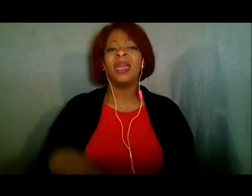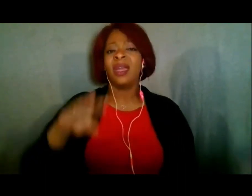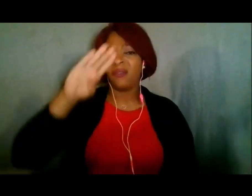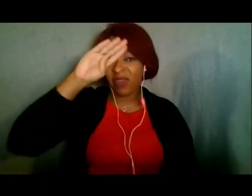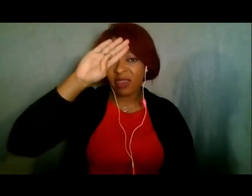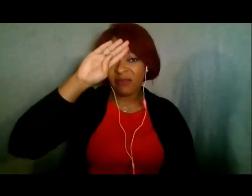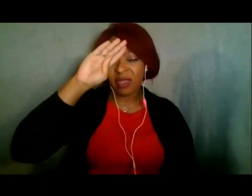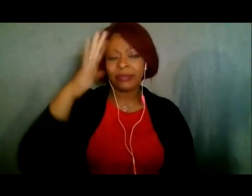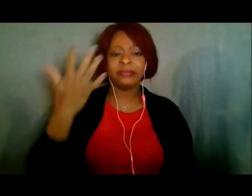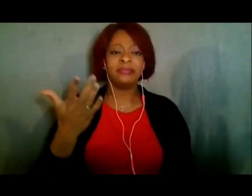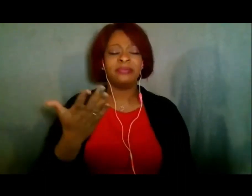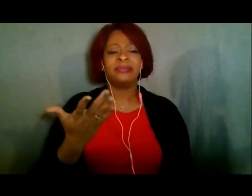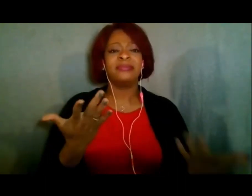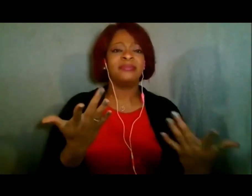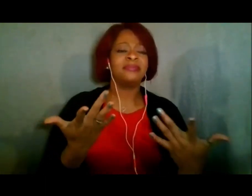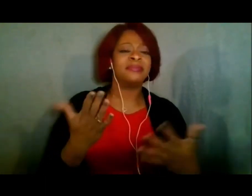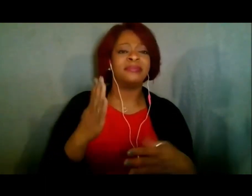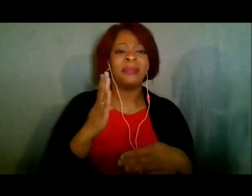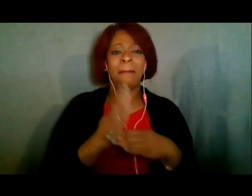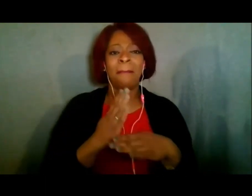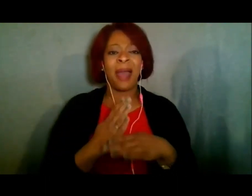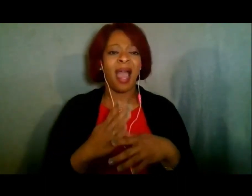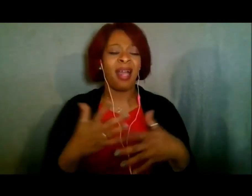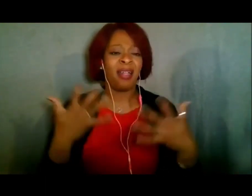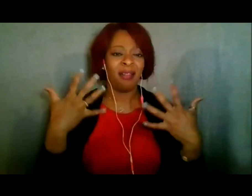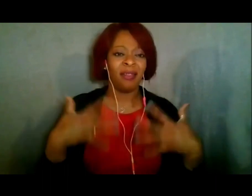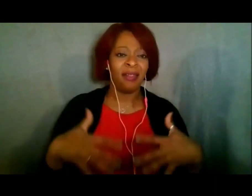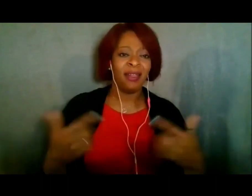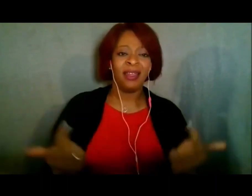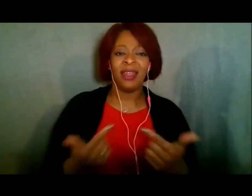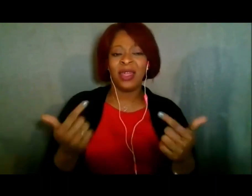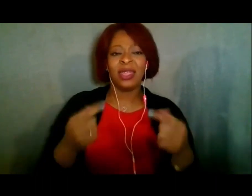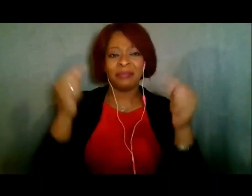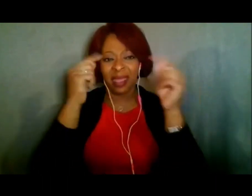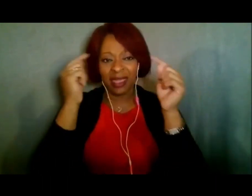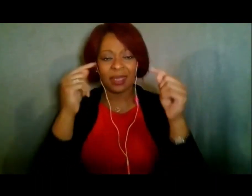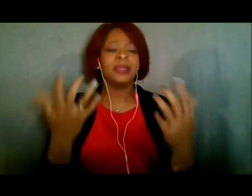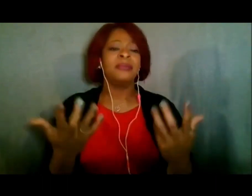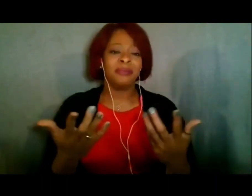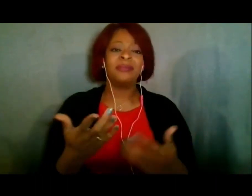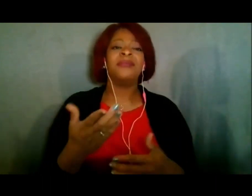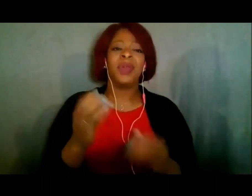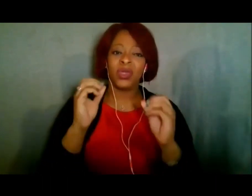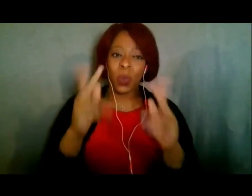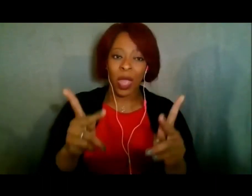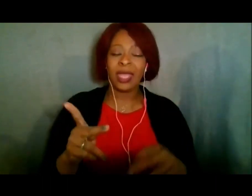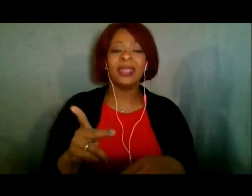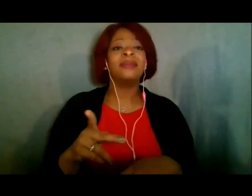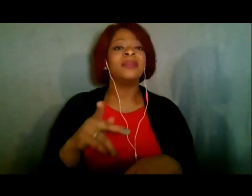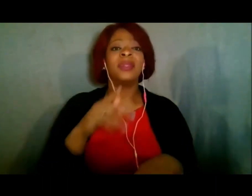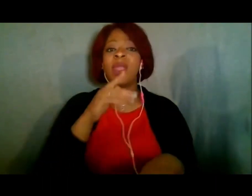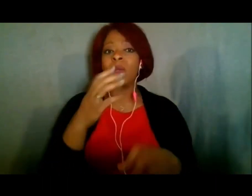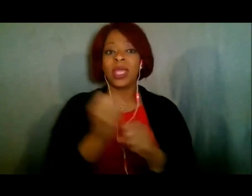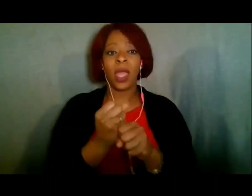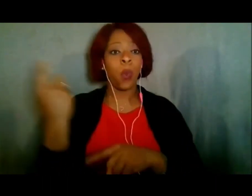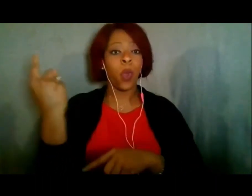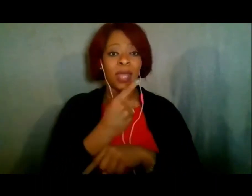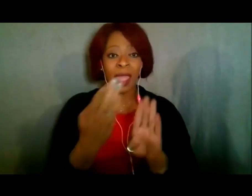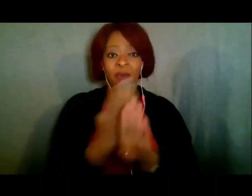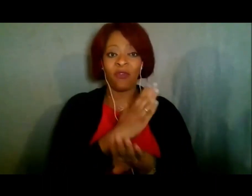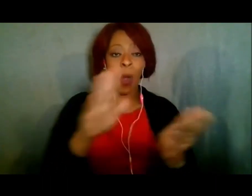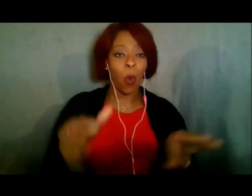Fever, myalgias. So it's okay to realize don't get it the day before a wedding or a big